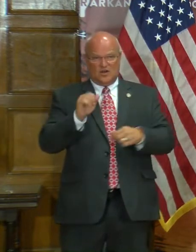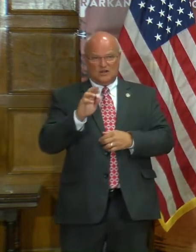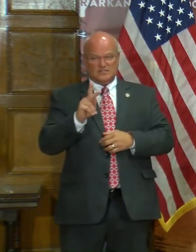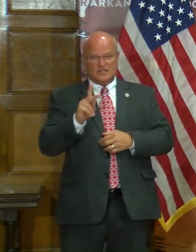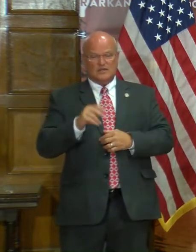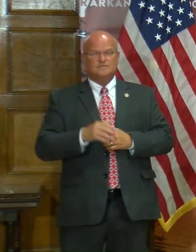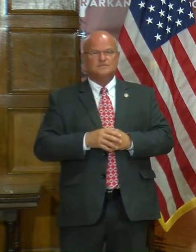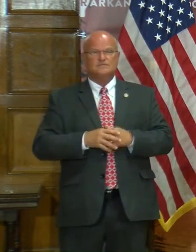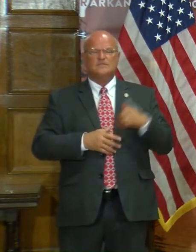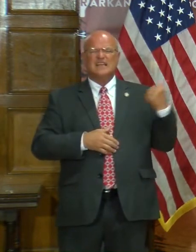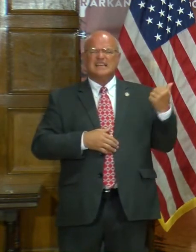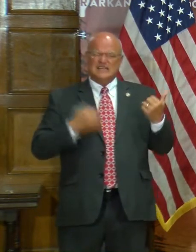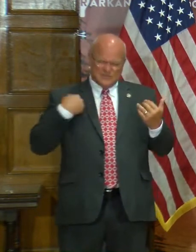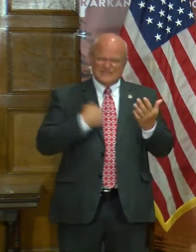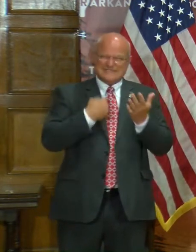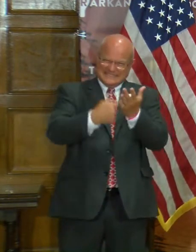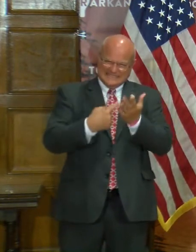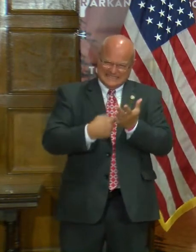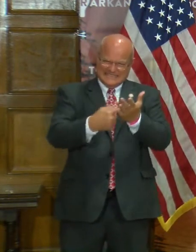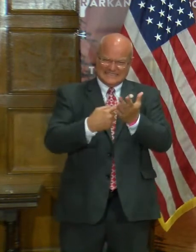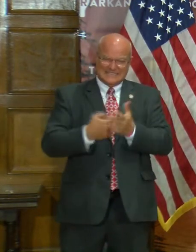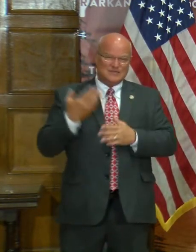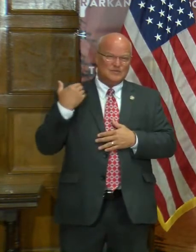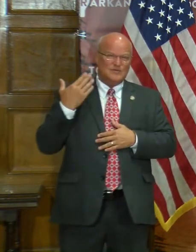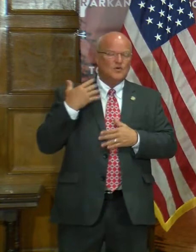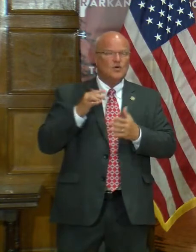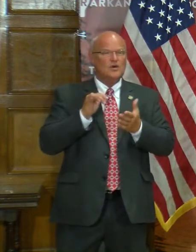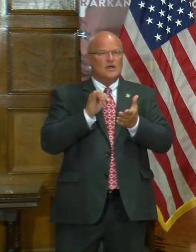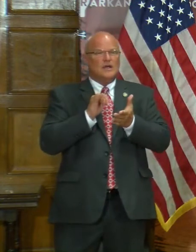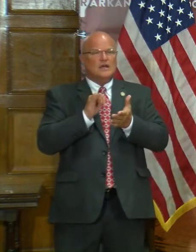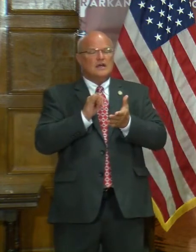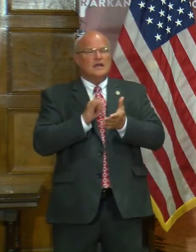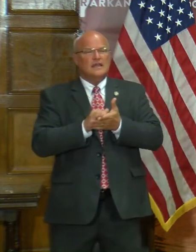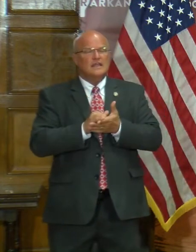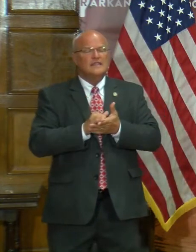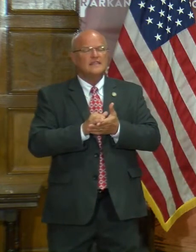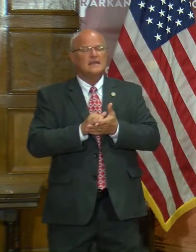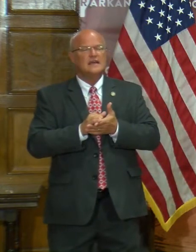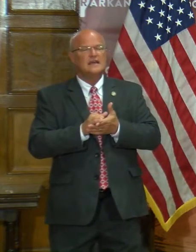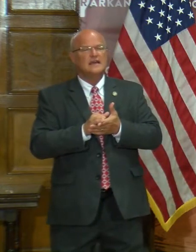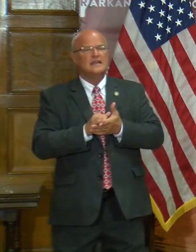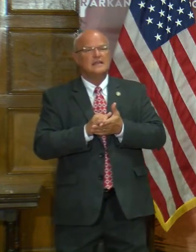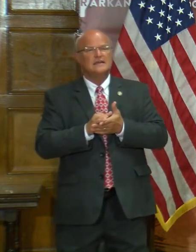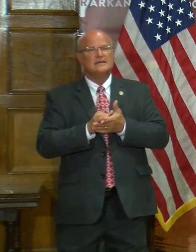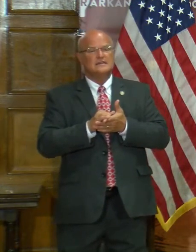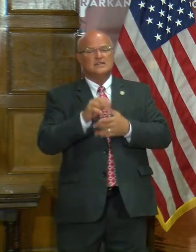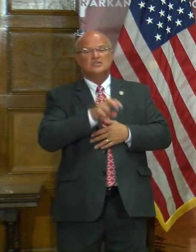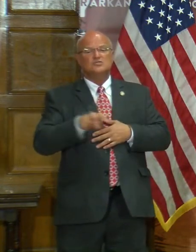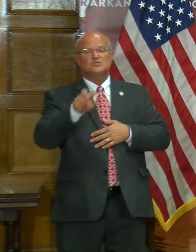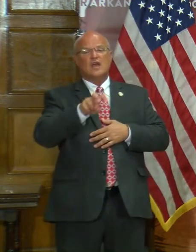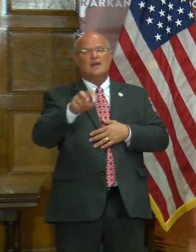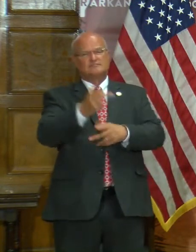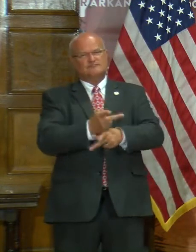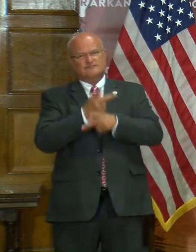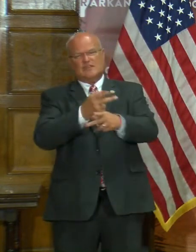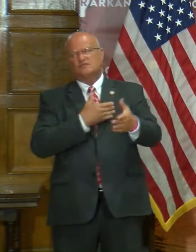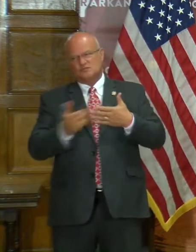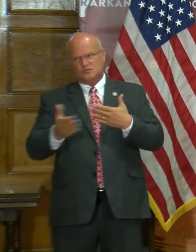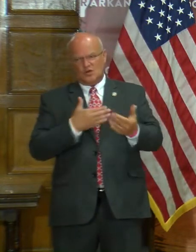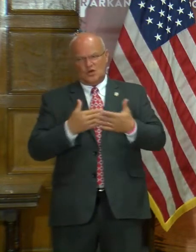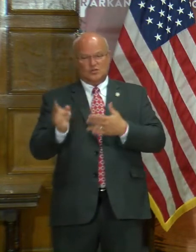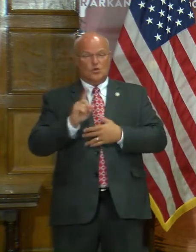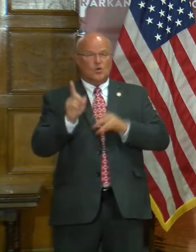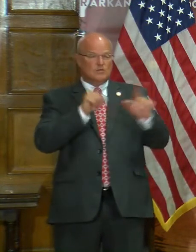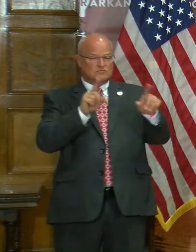Well, we've talked about that a little bit before, that there's travel you have to be careful with. Where